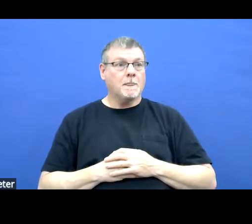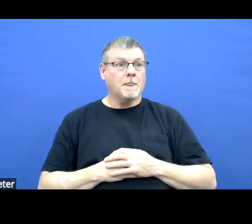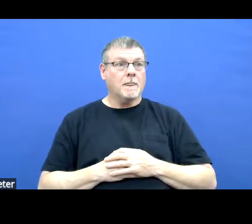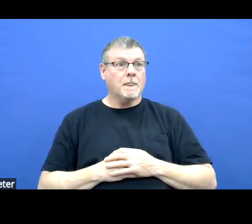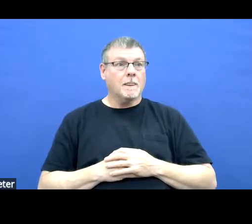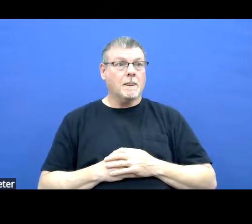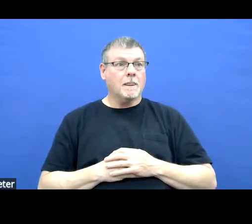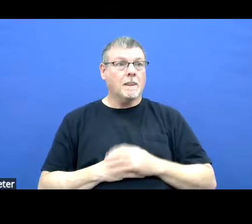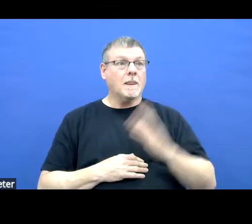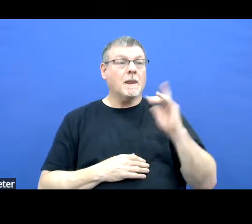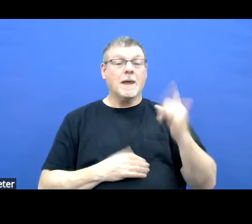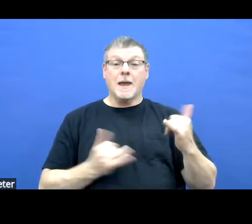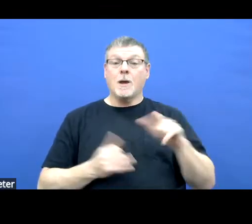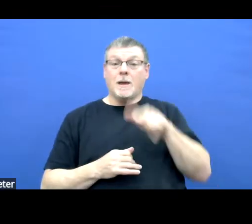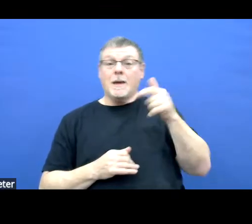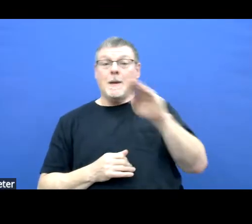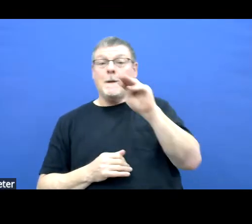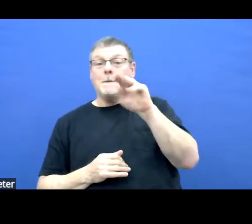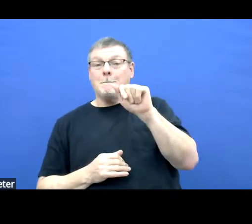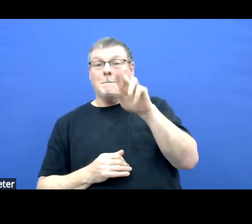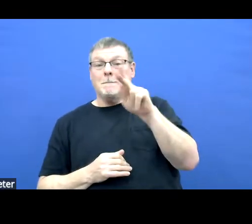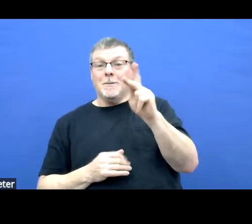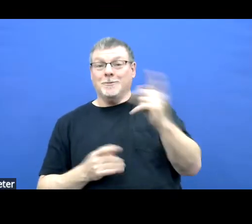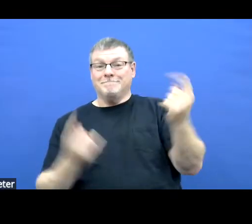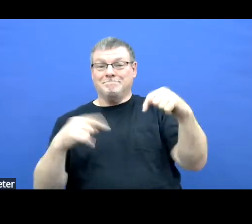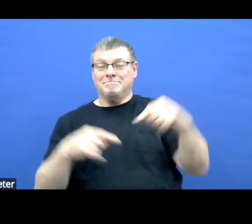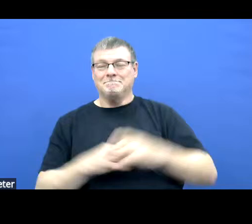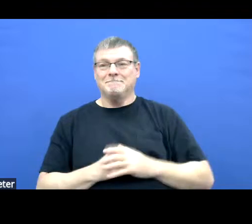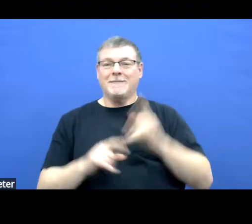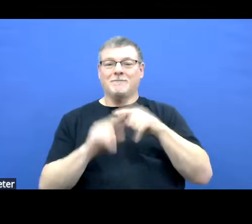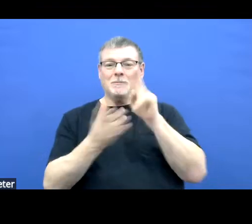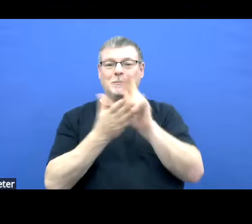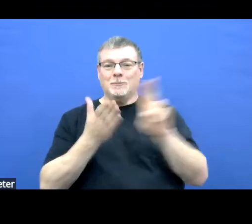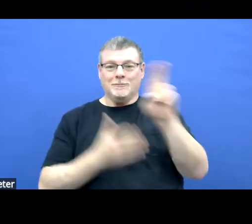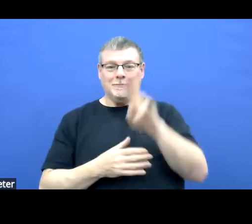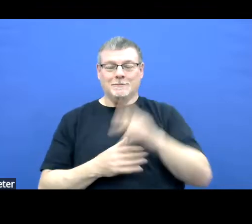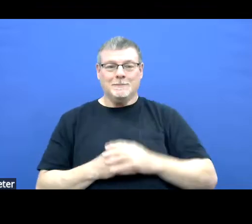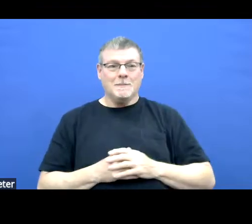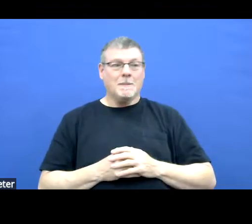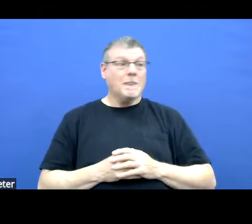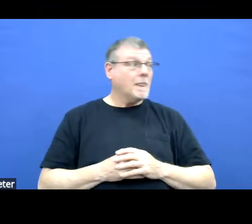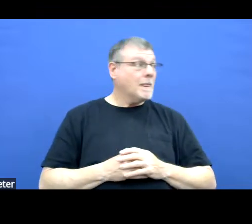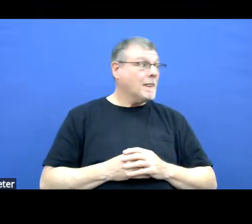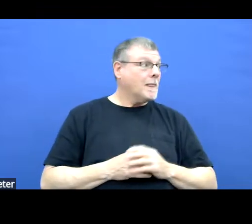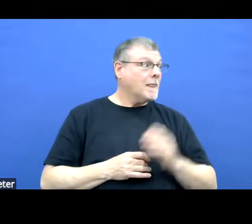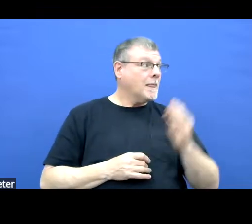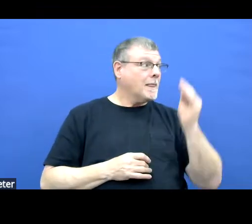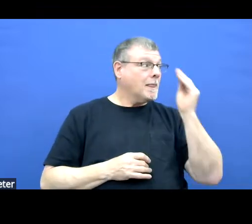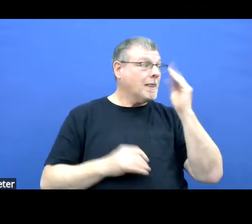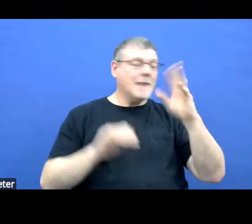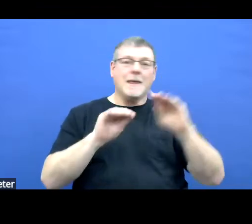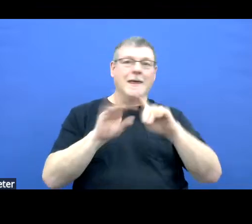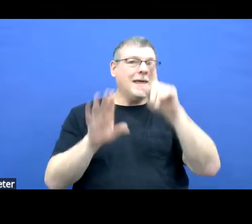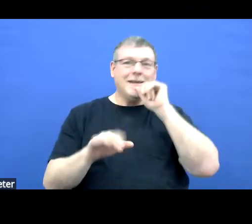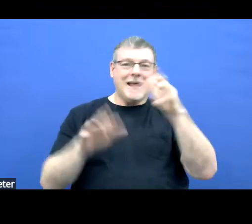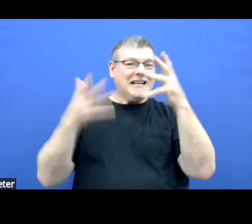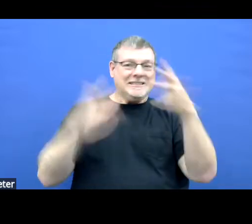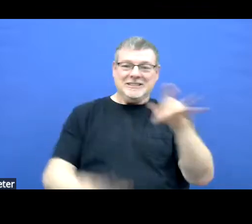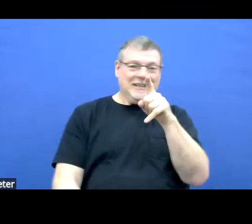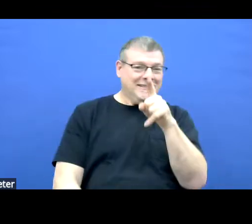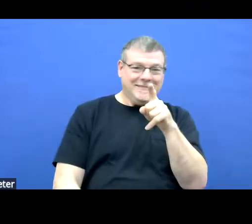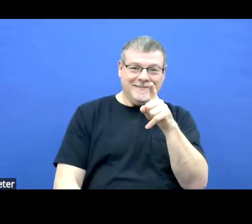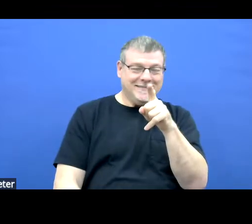So I have Mark Mary from the university. Come on. And just to be clear, Peter's not done. He's just letting the other people